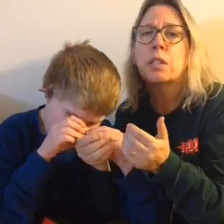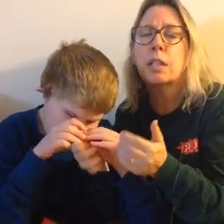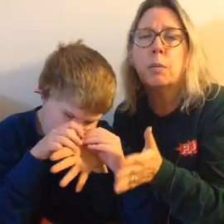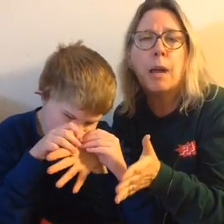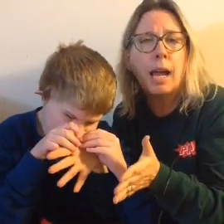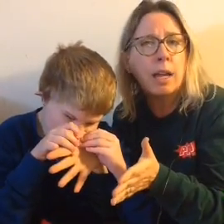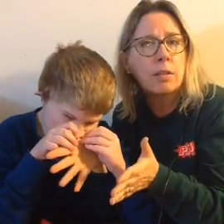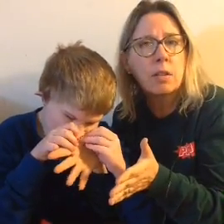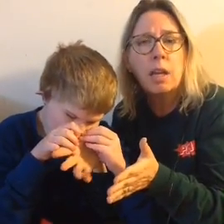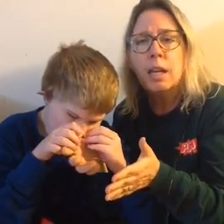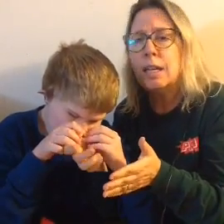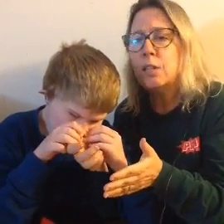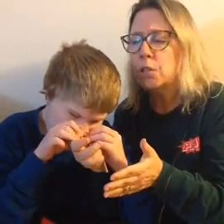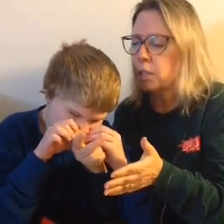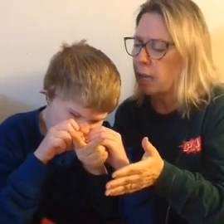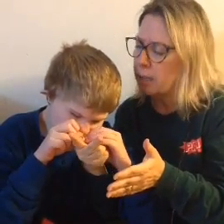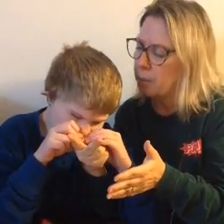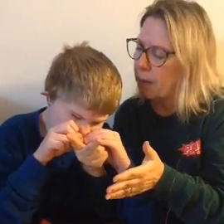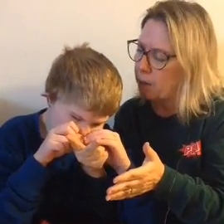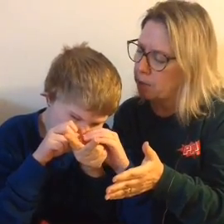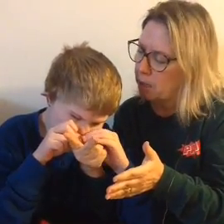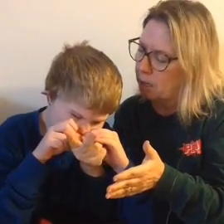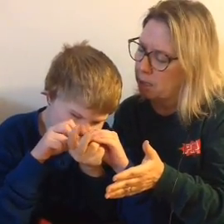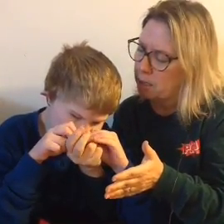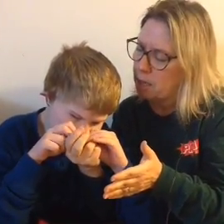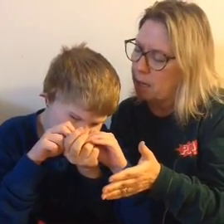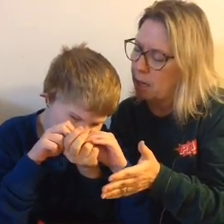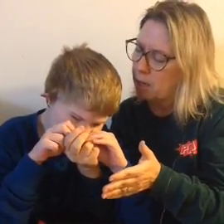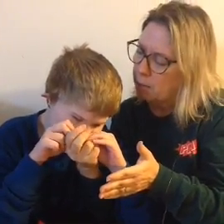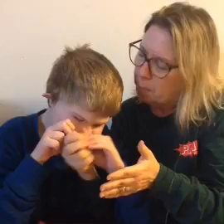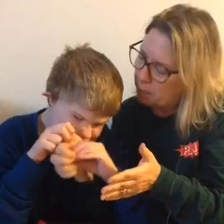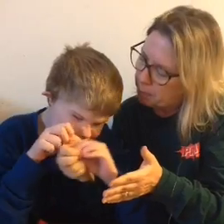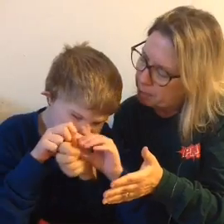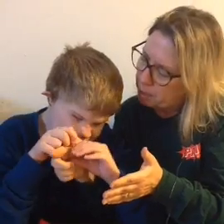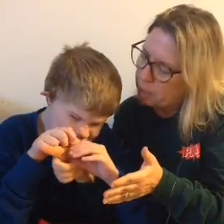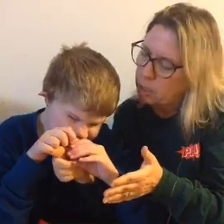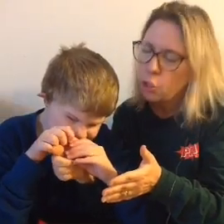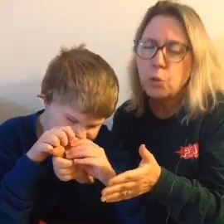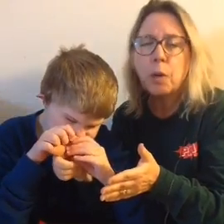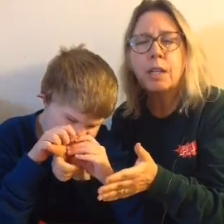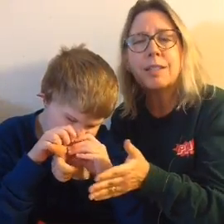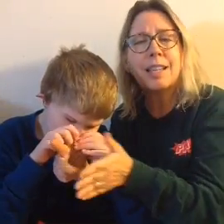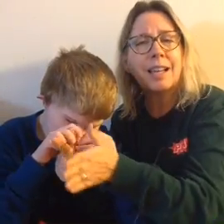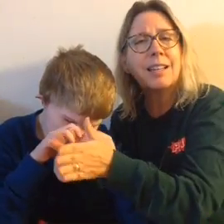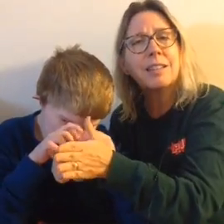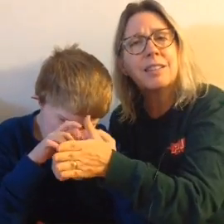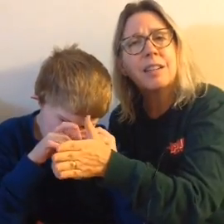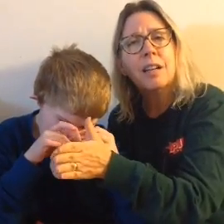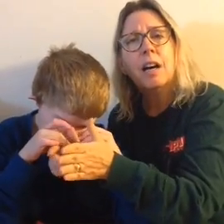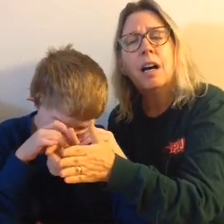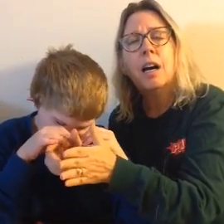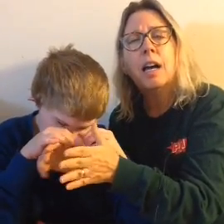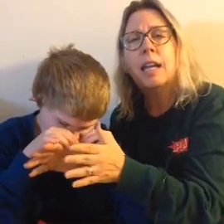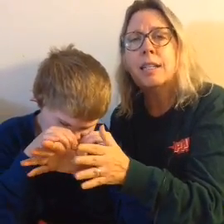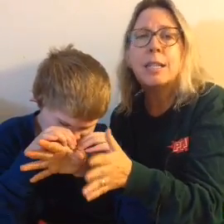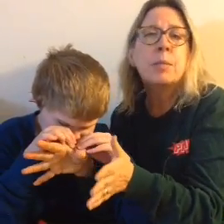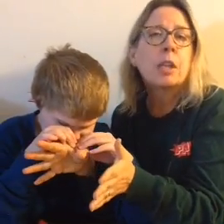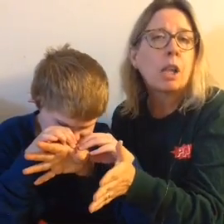let it pass. It usually takes about maybe 10 to 20 seconds, and it seems a lot